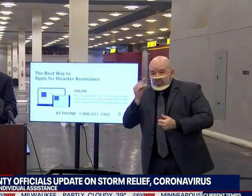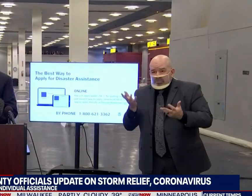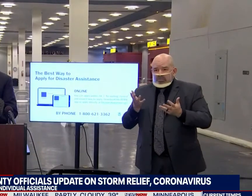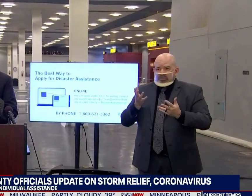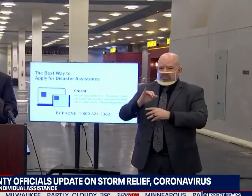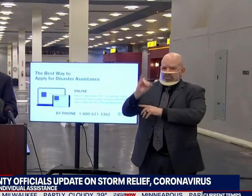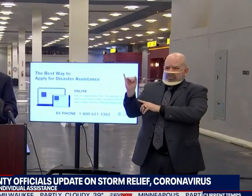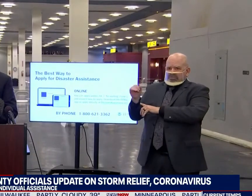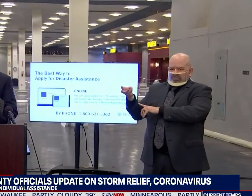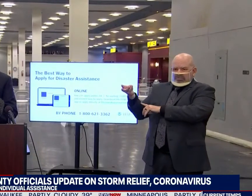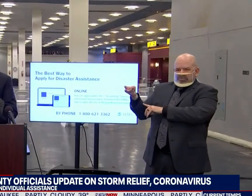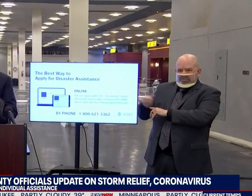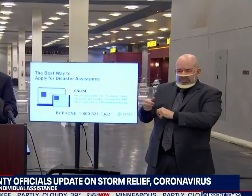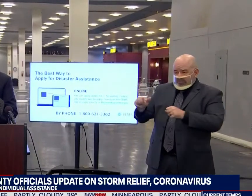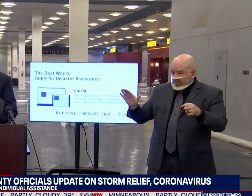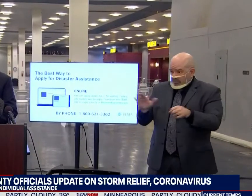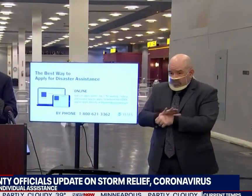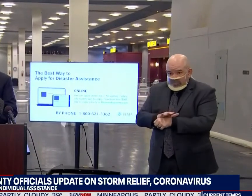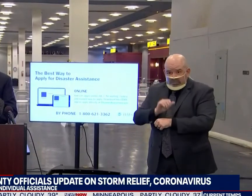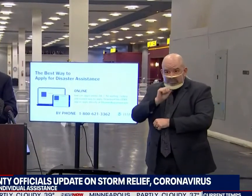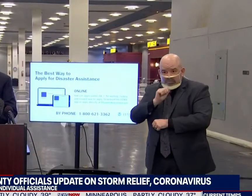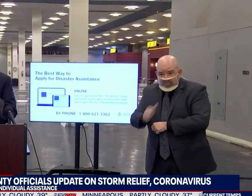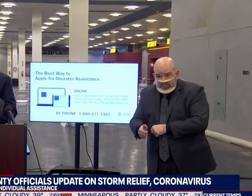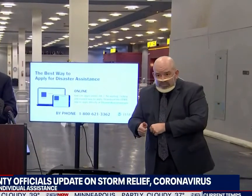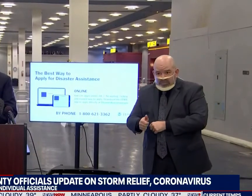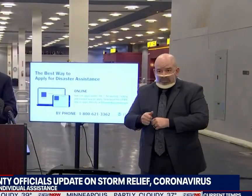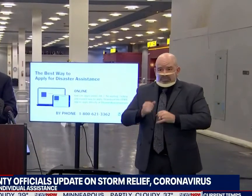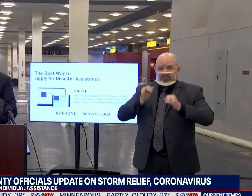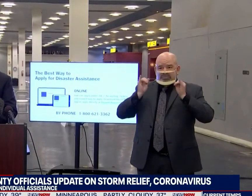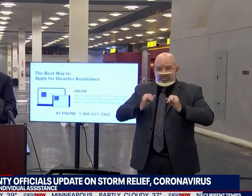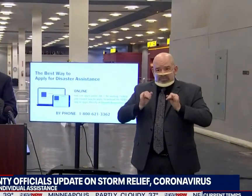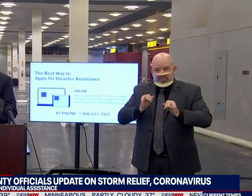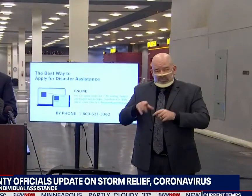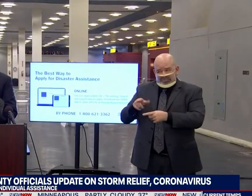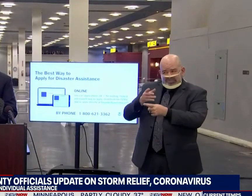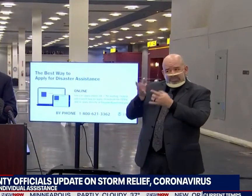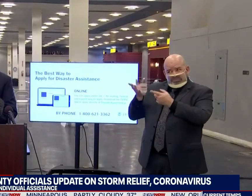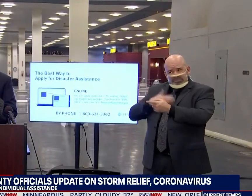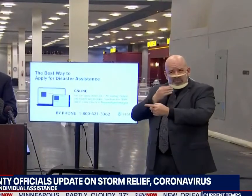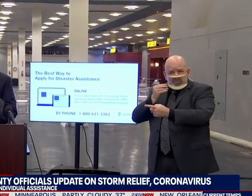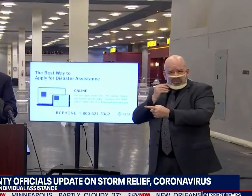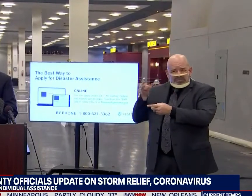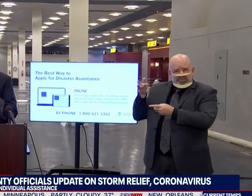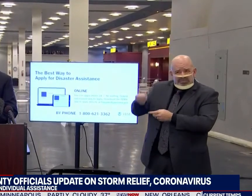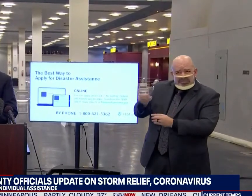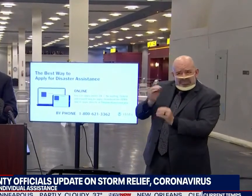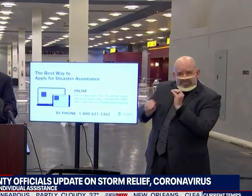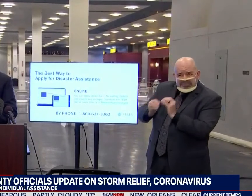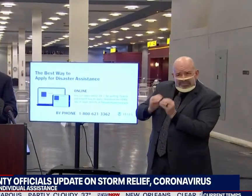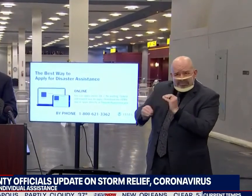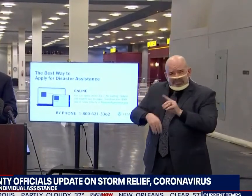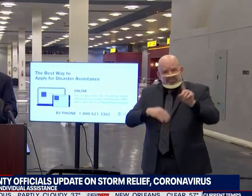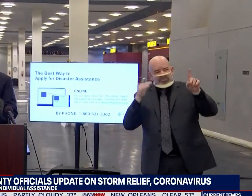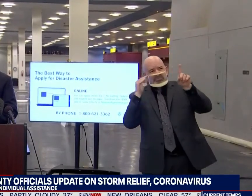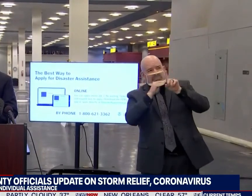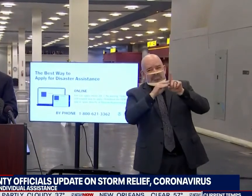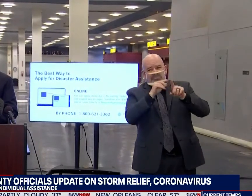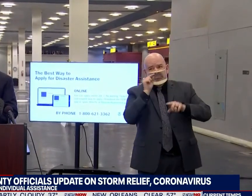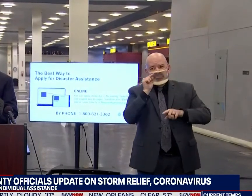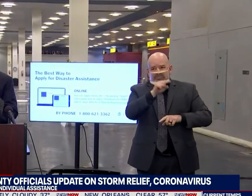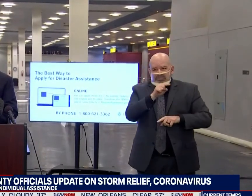by insurance or IIA, uh you may qualify for lowinterest loans uh